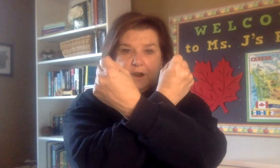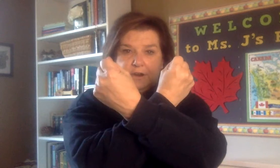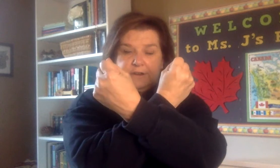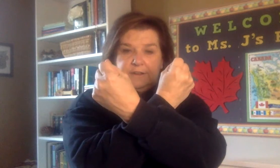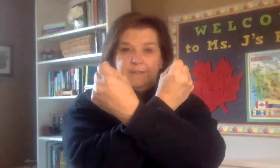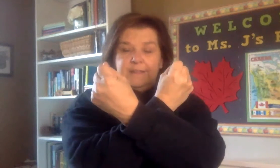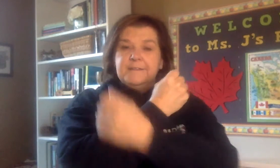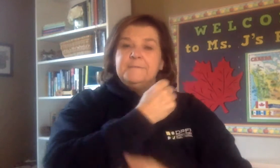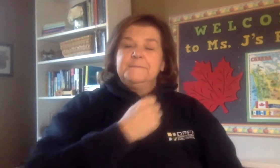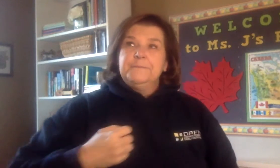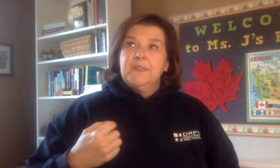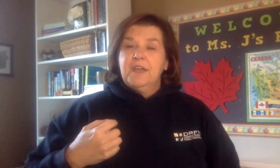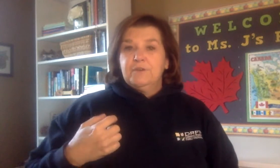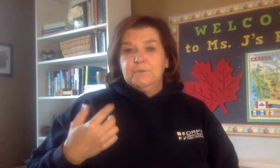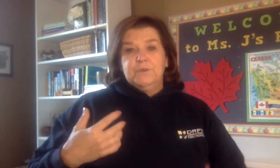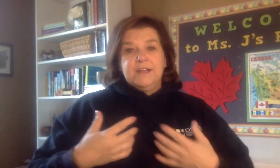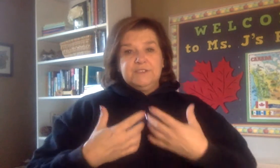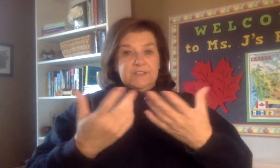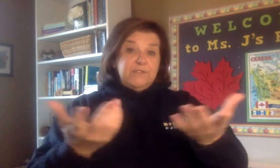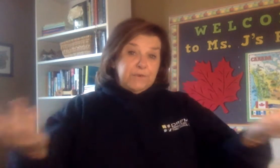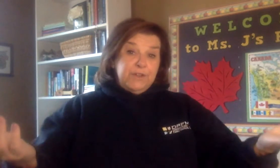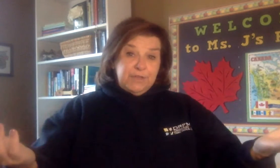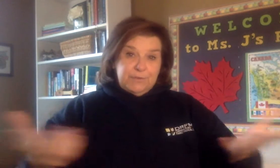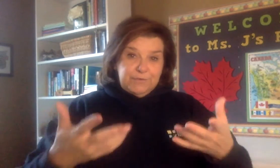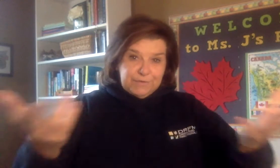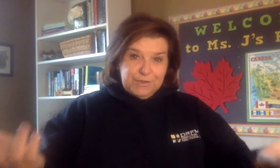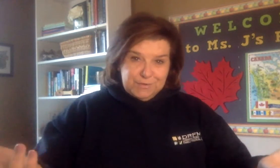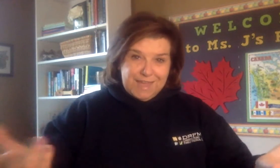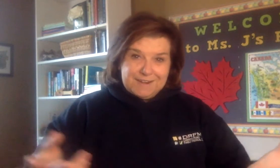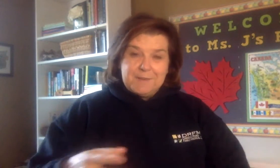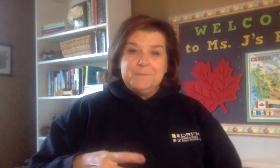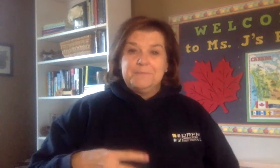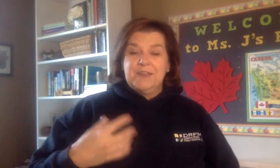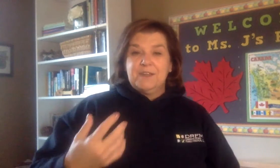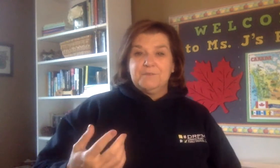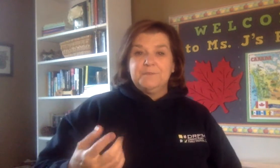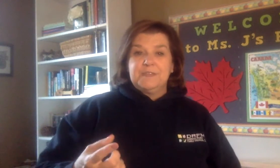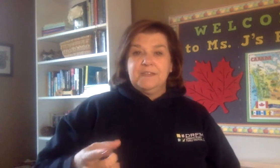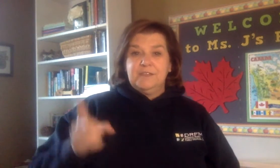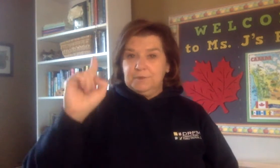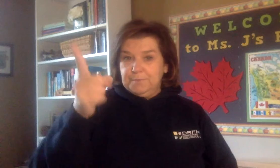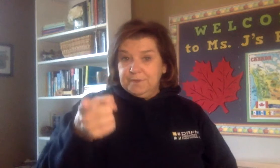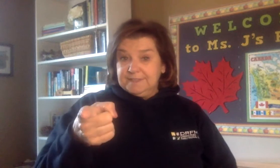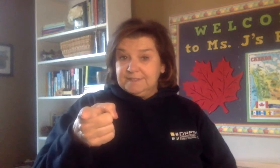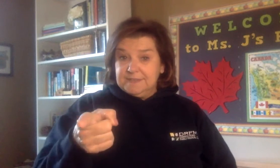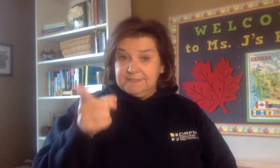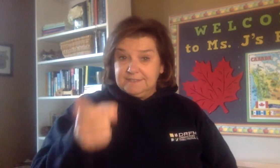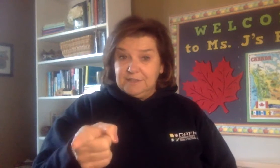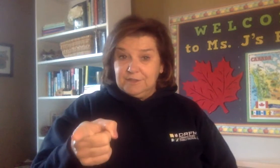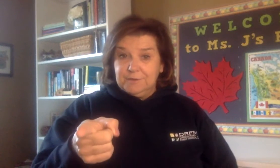guard. Now, we're actually saying for you, Canada. And now, normally you would point at somebody to say you,